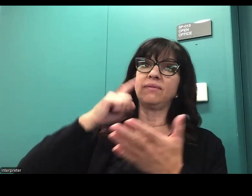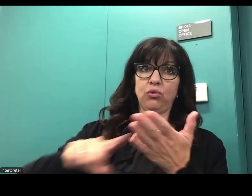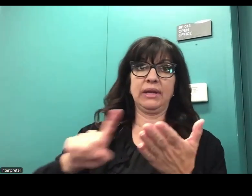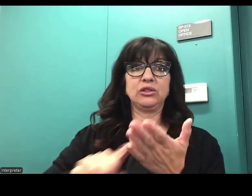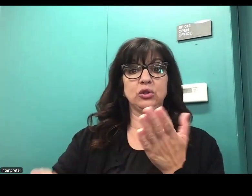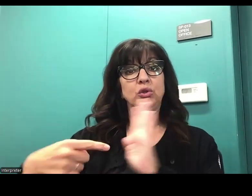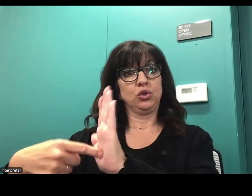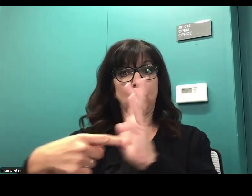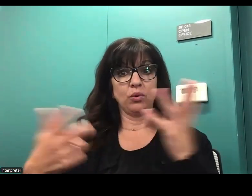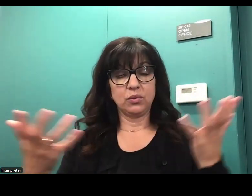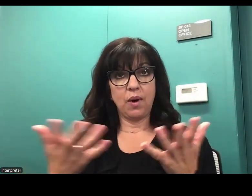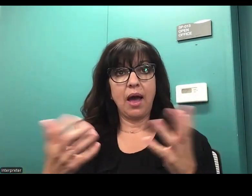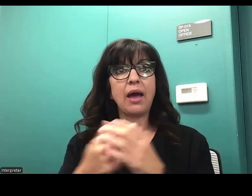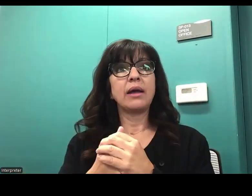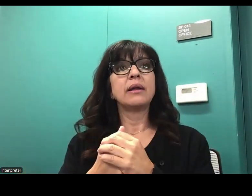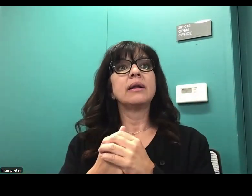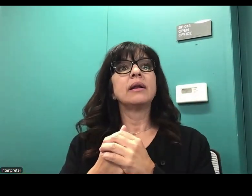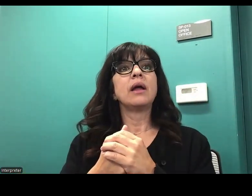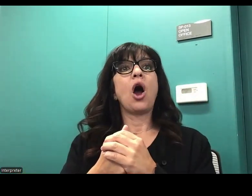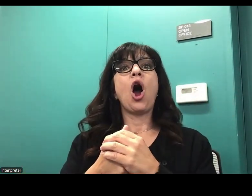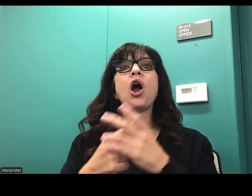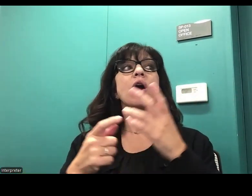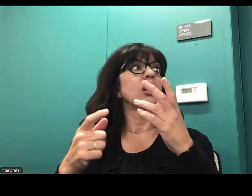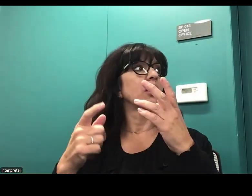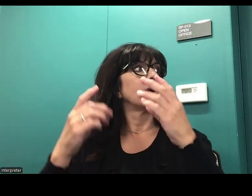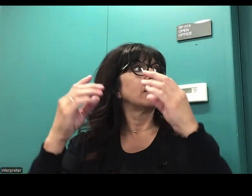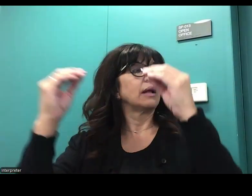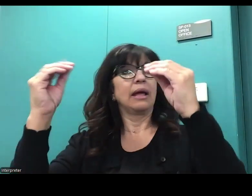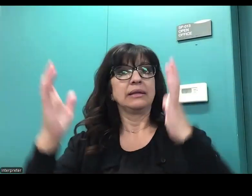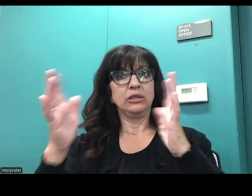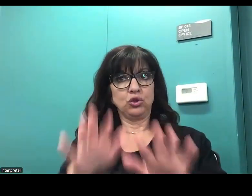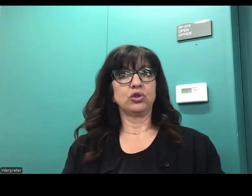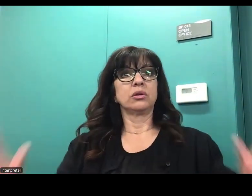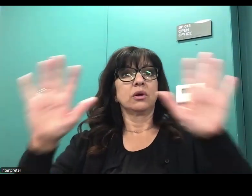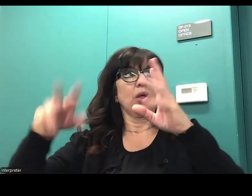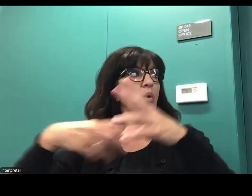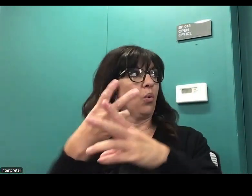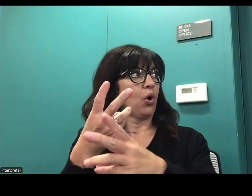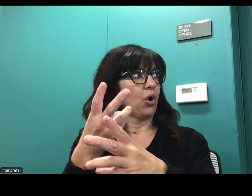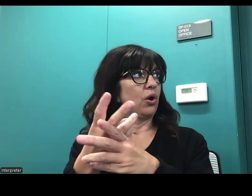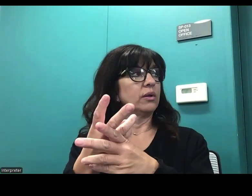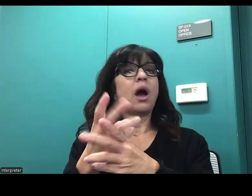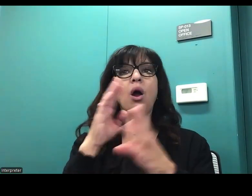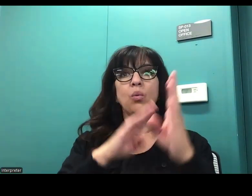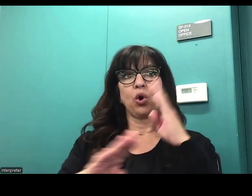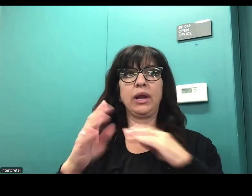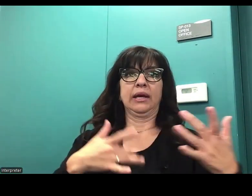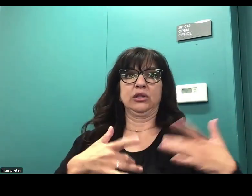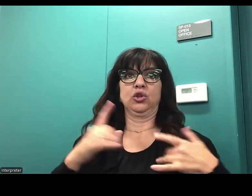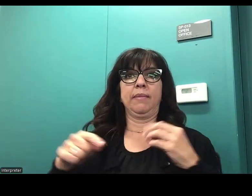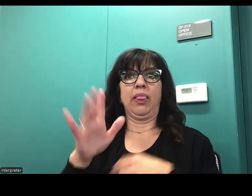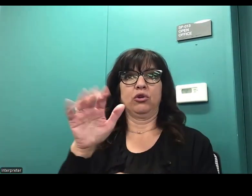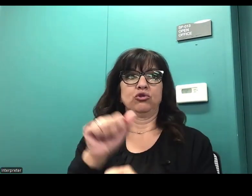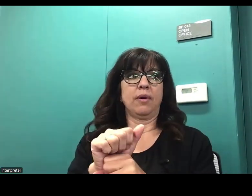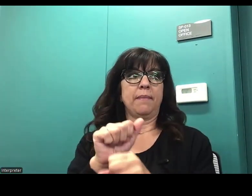research shows that our queer educators, all over the world, are worried about their job